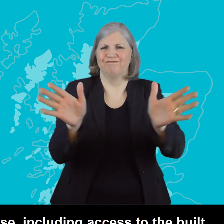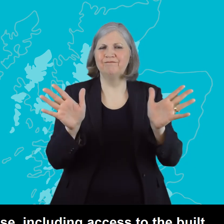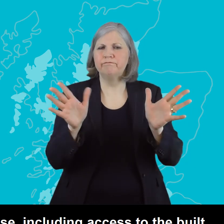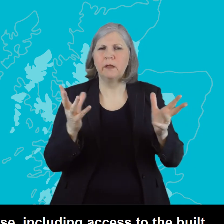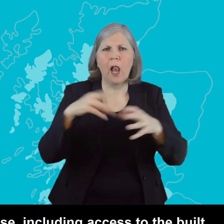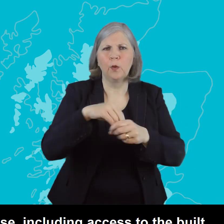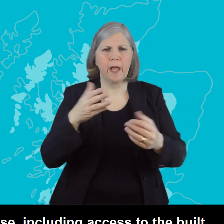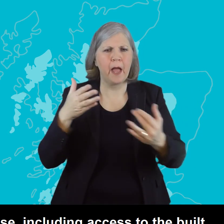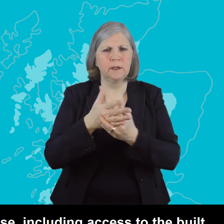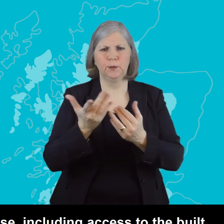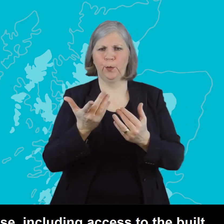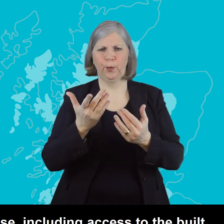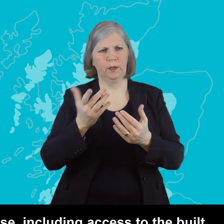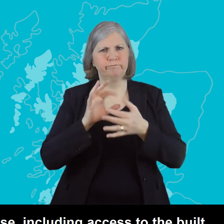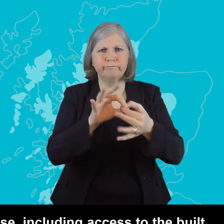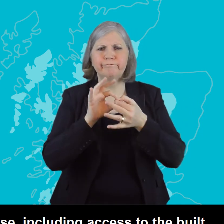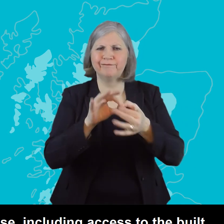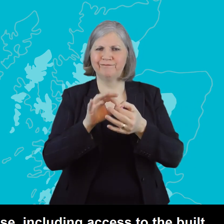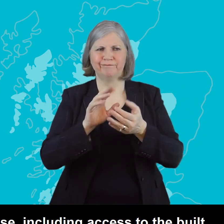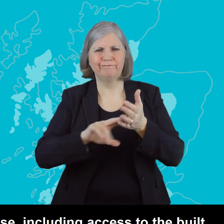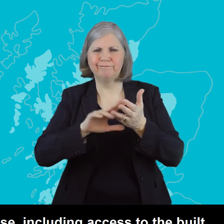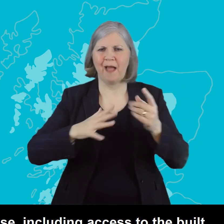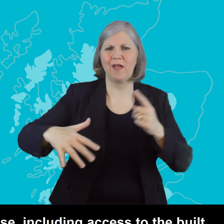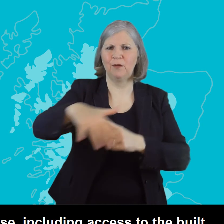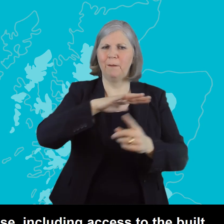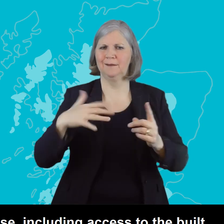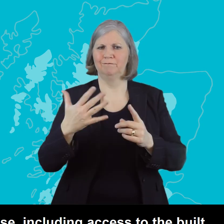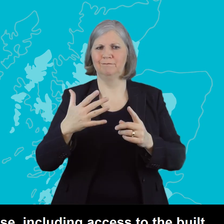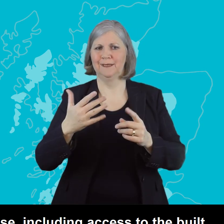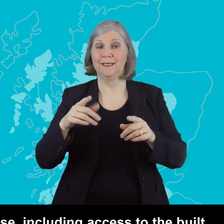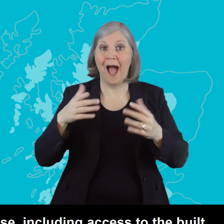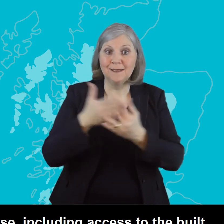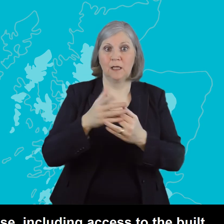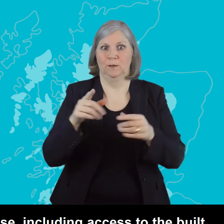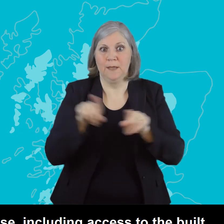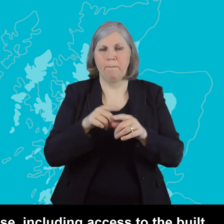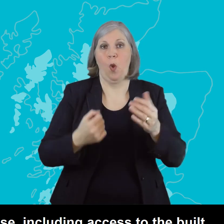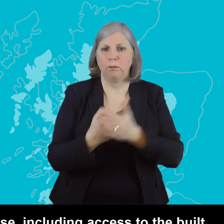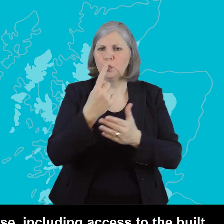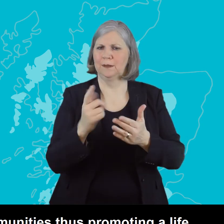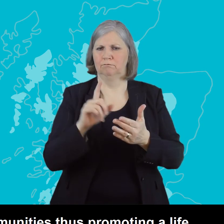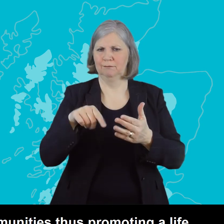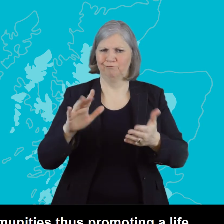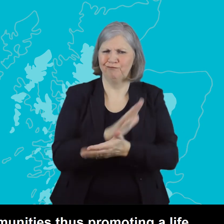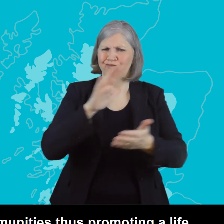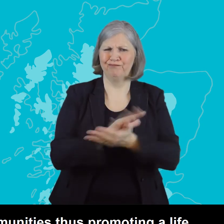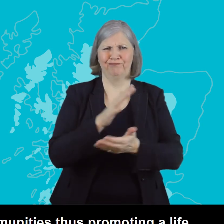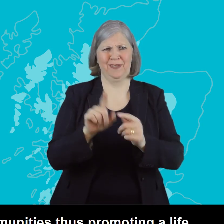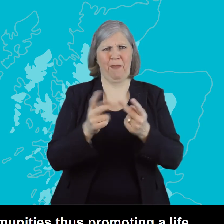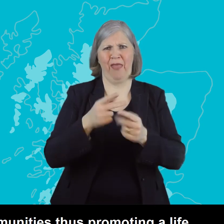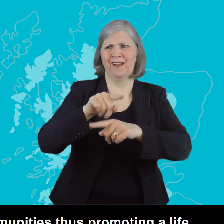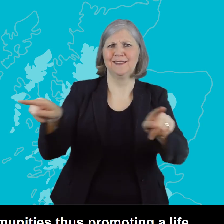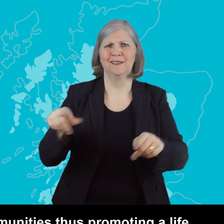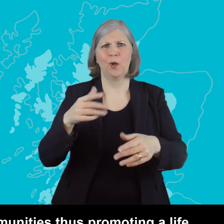We promote access in its widest sense, including access to the built and natural environment and access to the same opportunities as are enjoyed by others